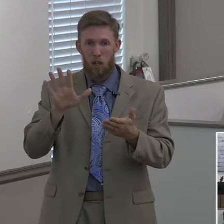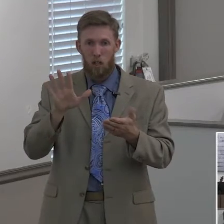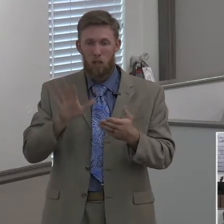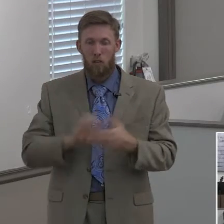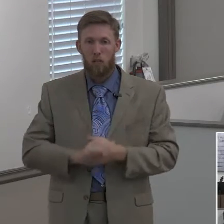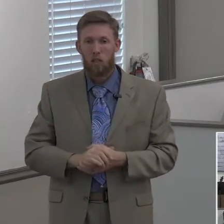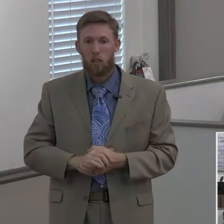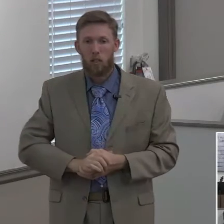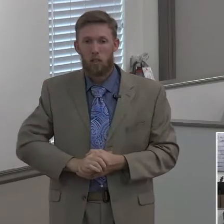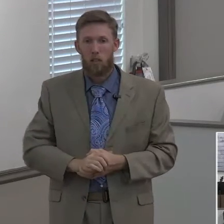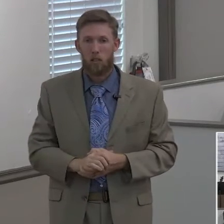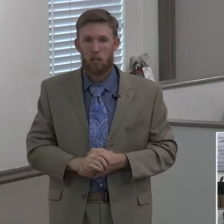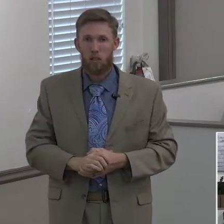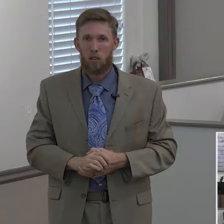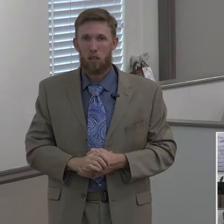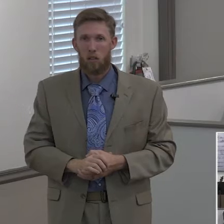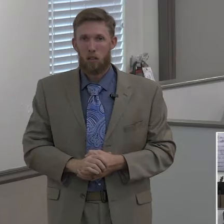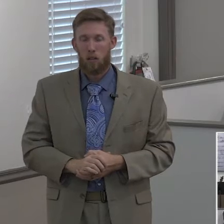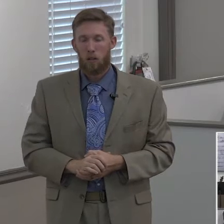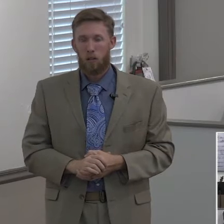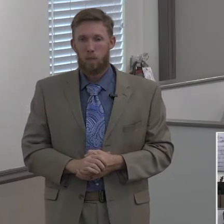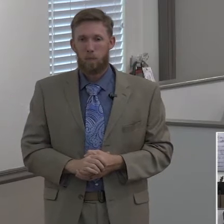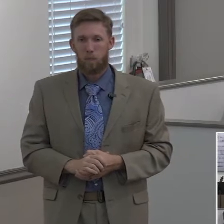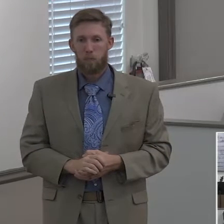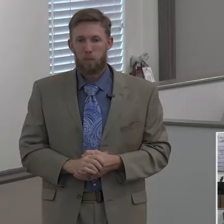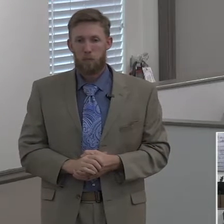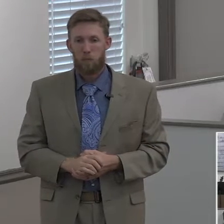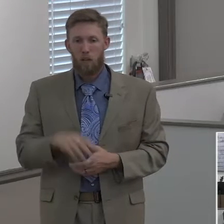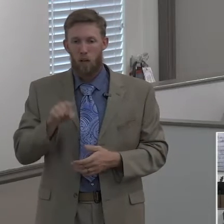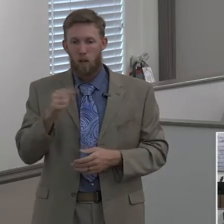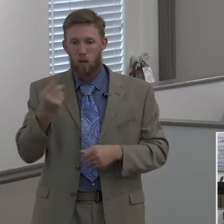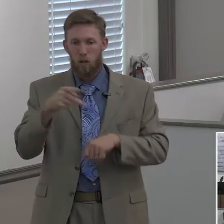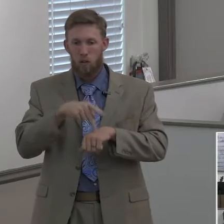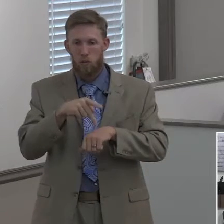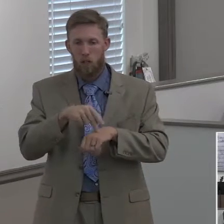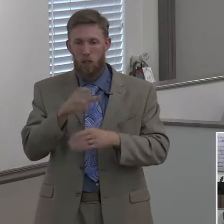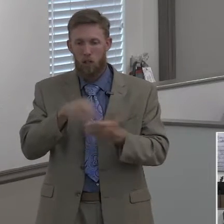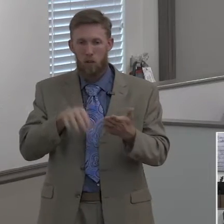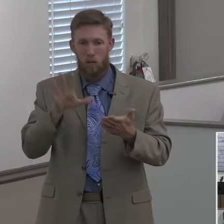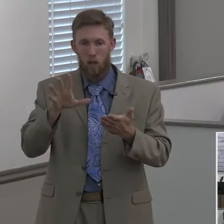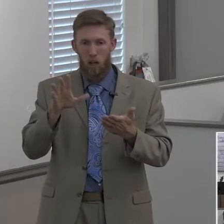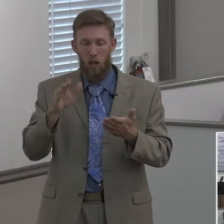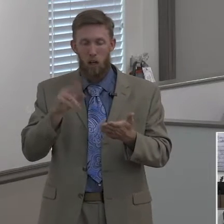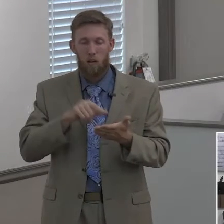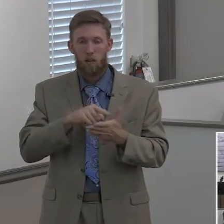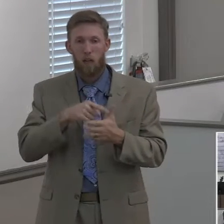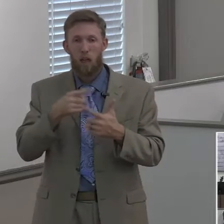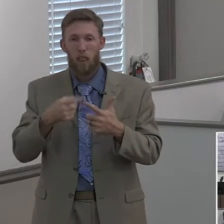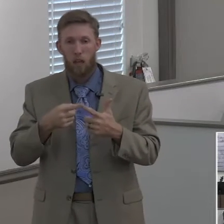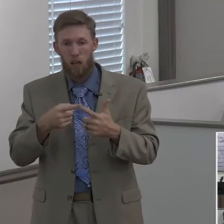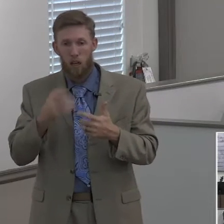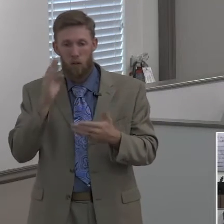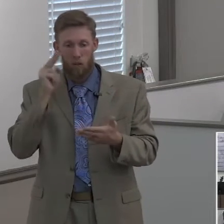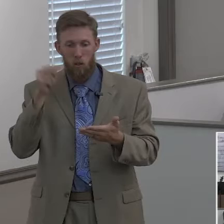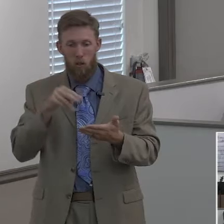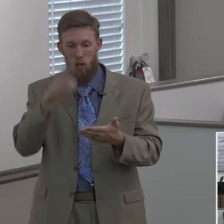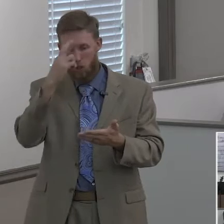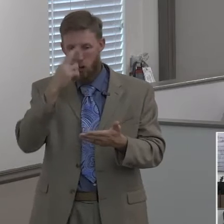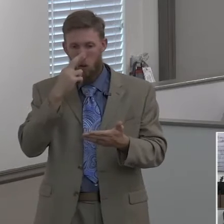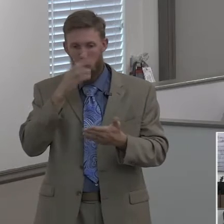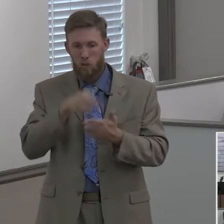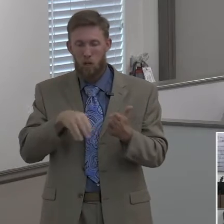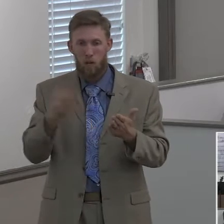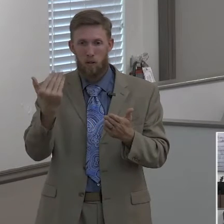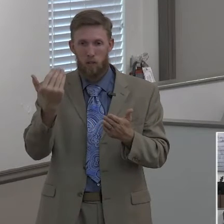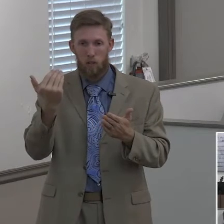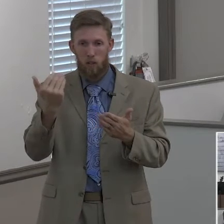chapter 5, if you would. 1 Peter chapter 5. Then we're going to turn over to Romans 15.